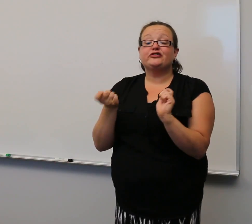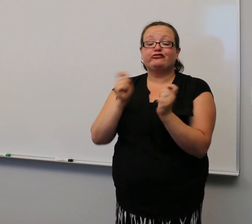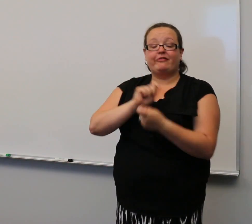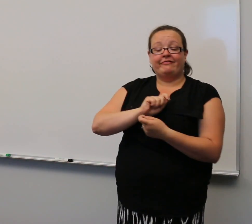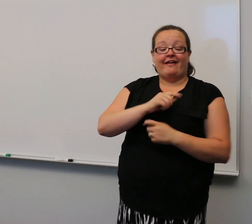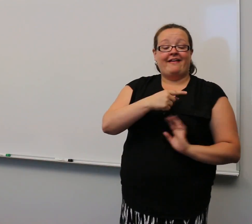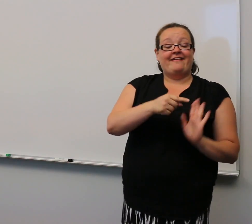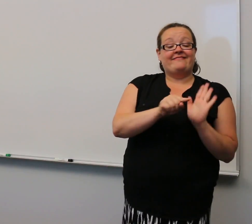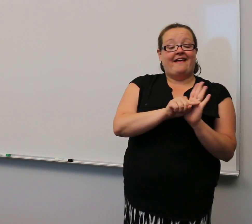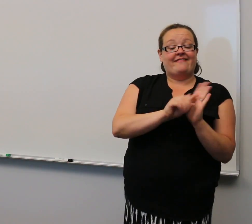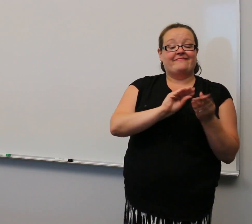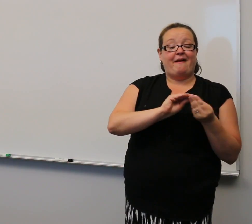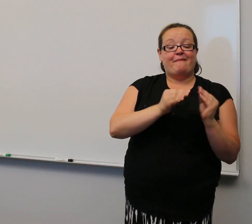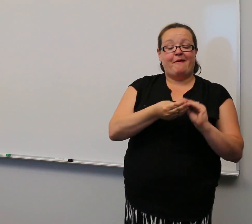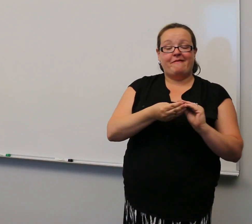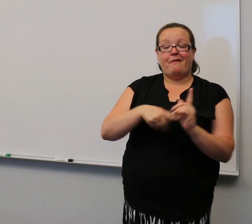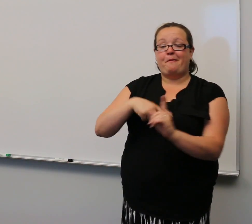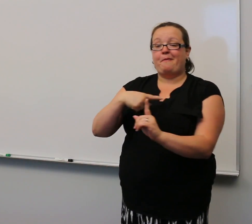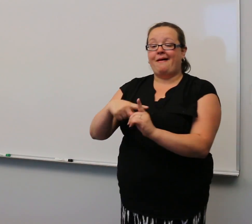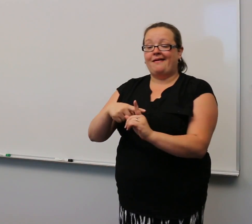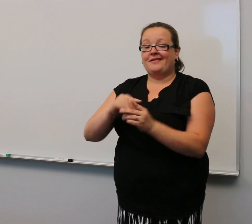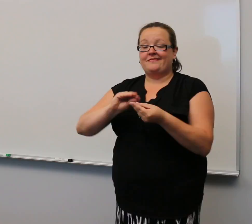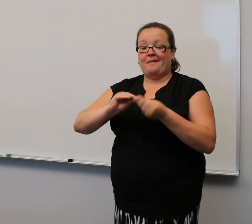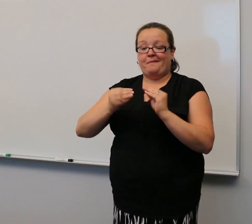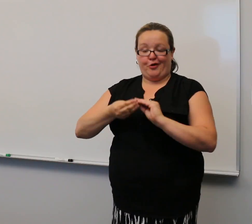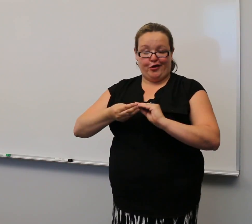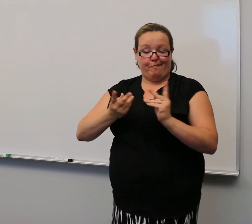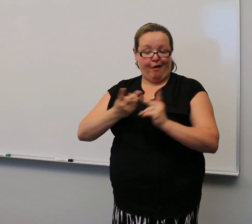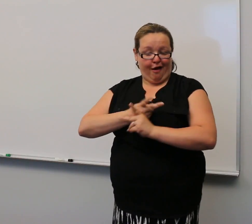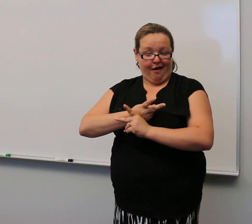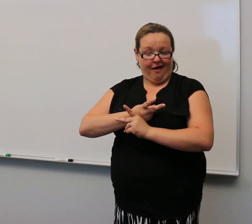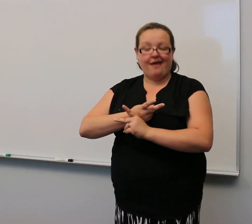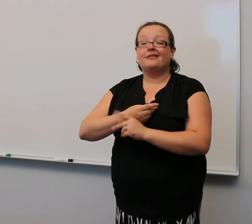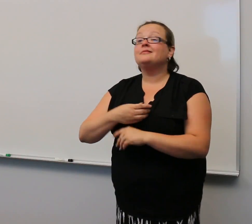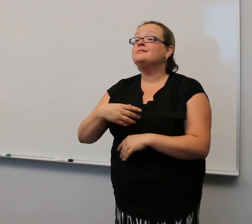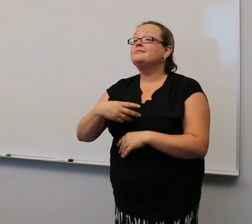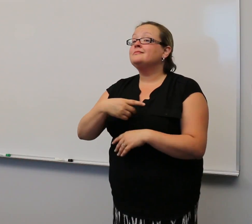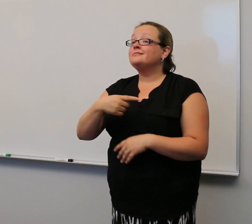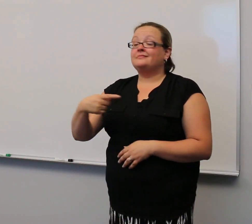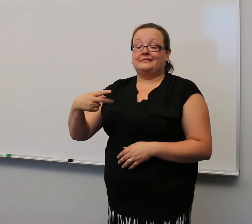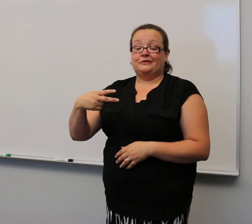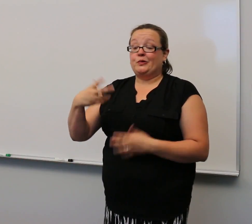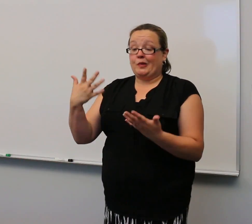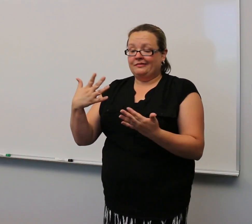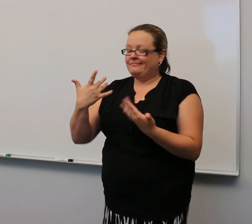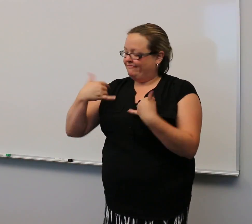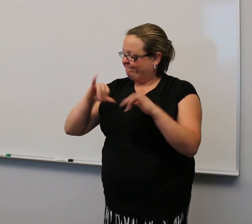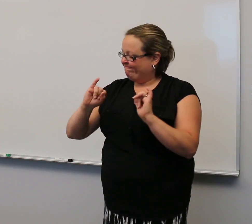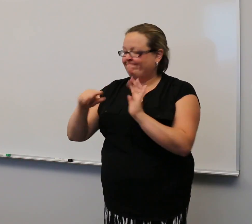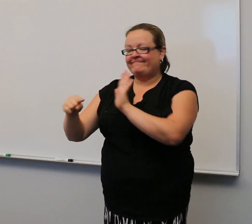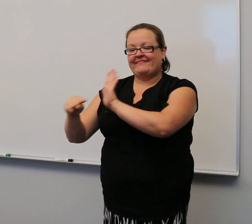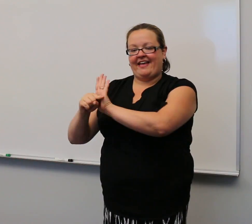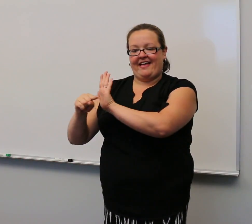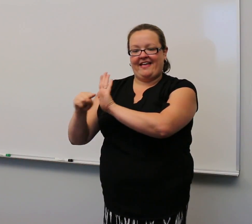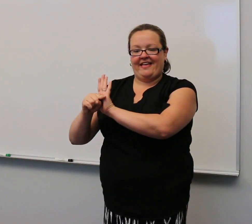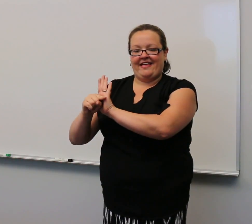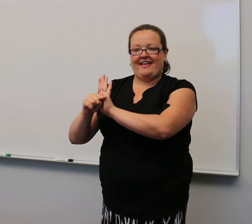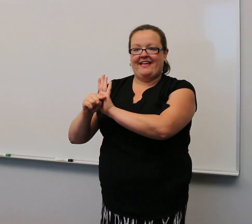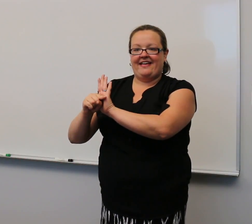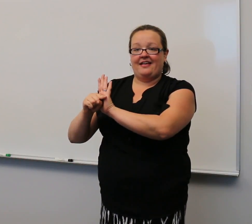multiply or divide by a positive number, my overall answer is still negative. And if I take two negative numbers and